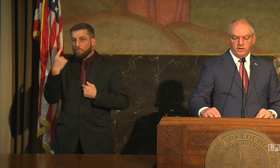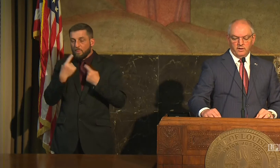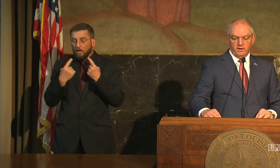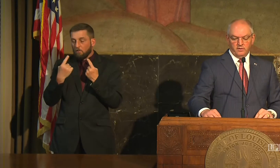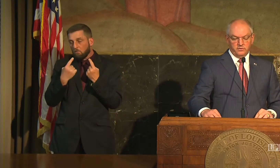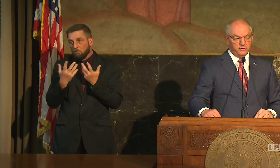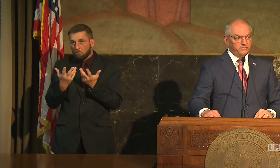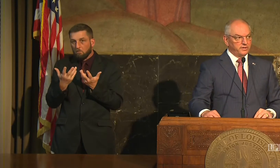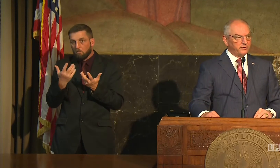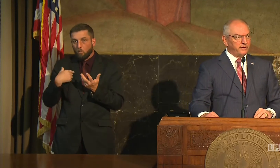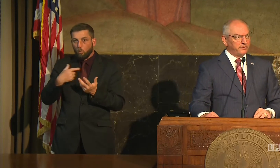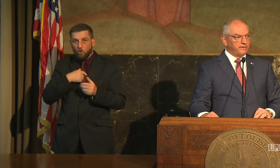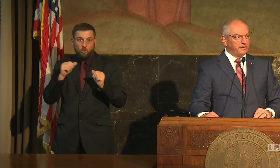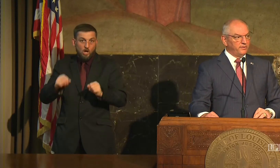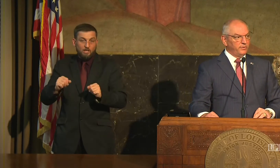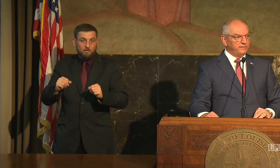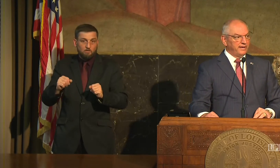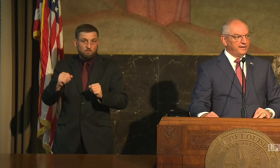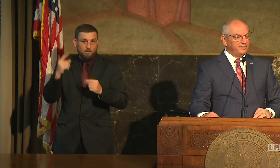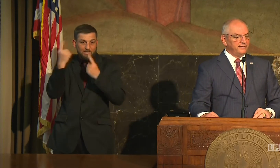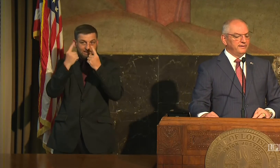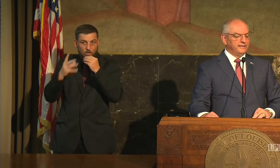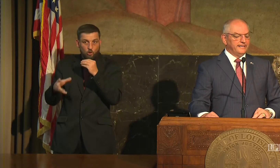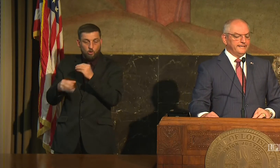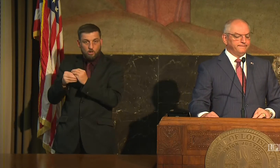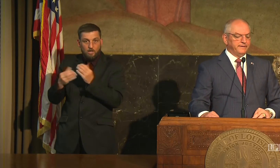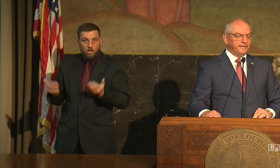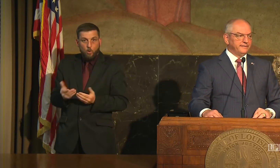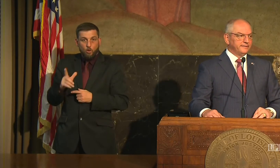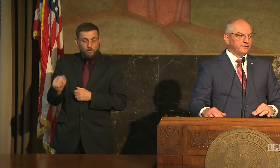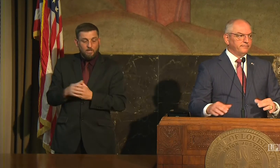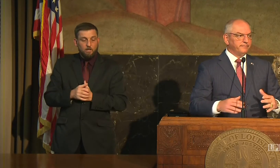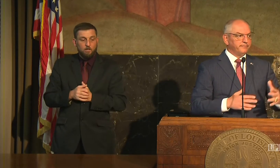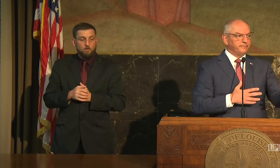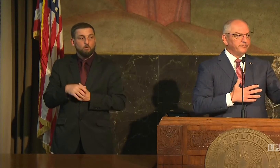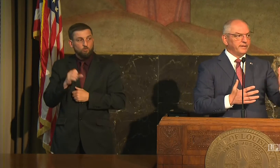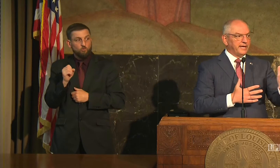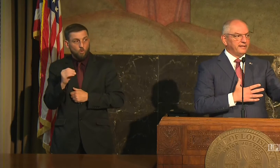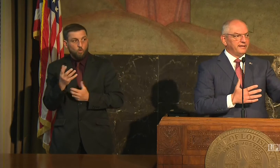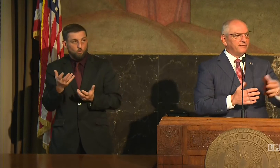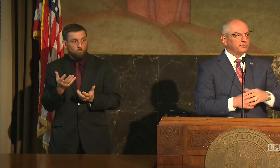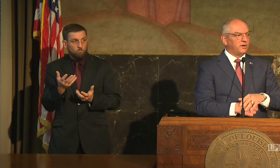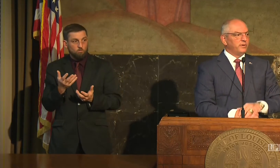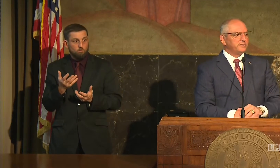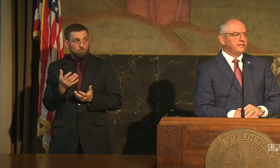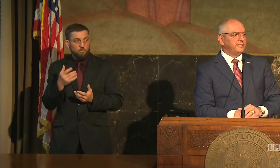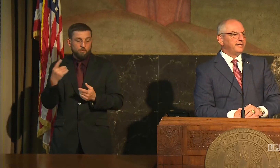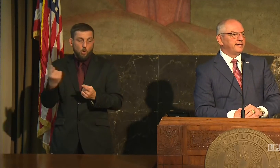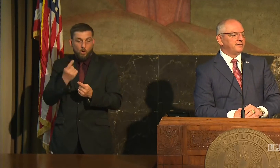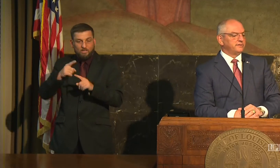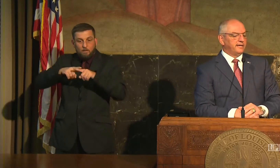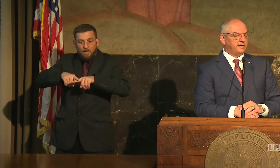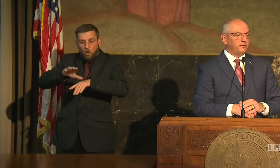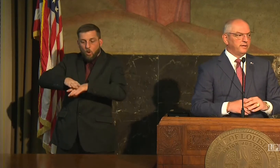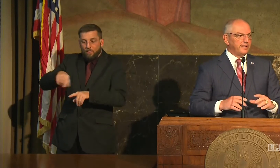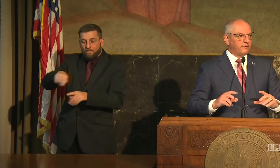that we ought to consider here in Louisiana. And so again, the devil's always in the details, and I know that that